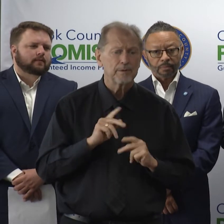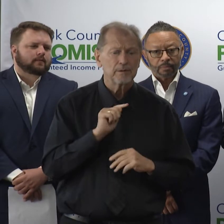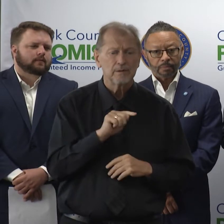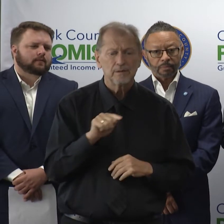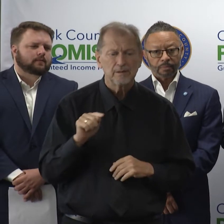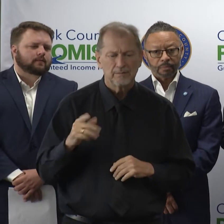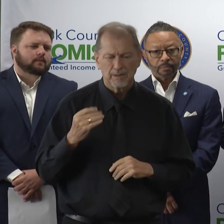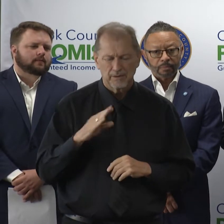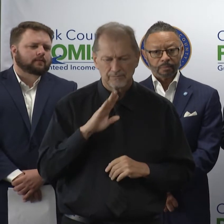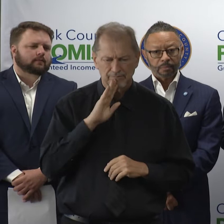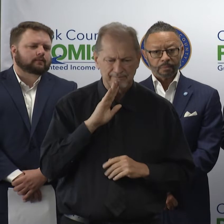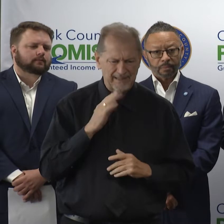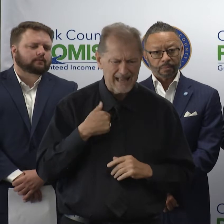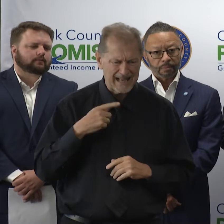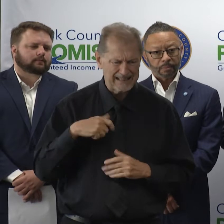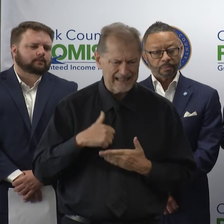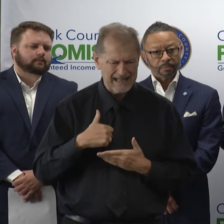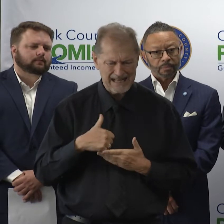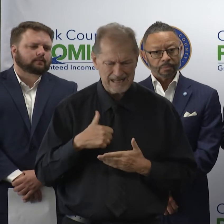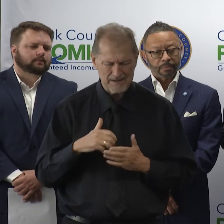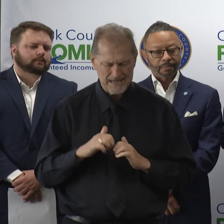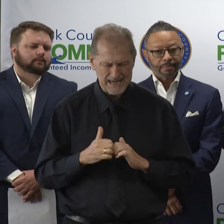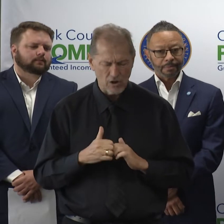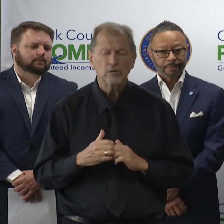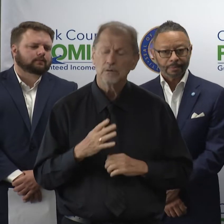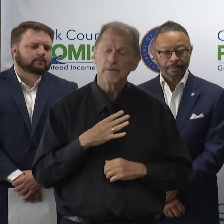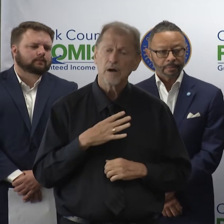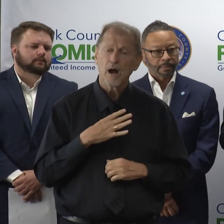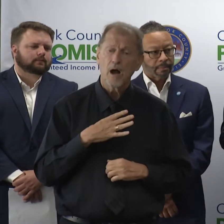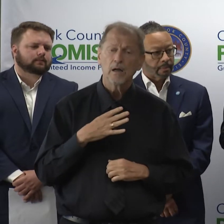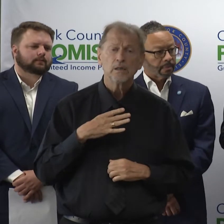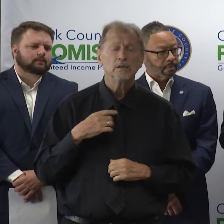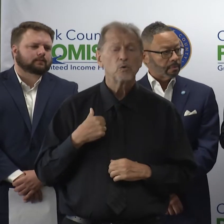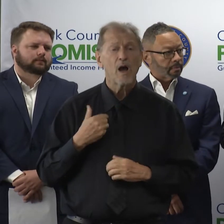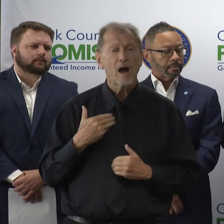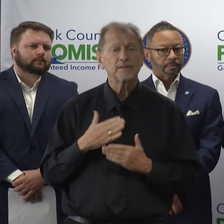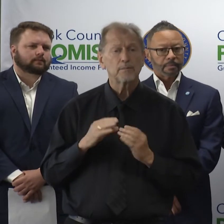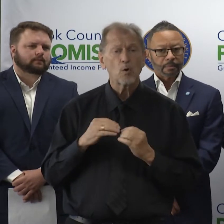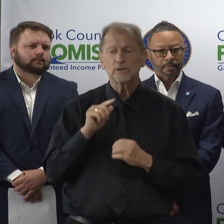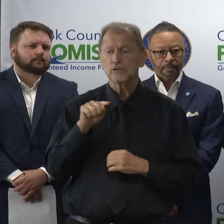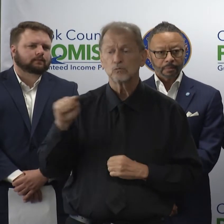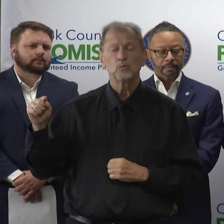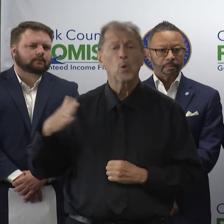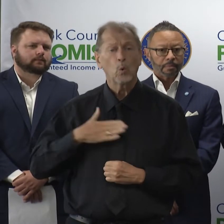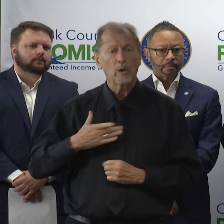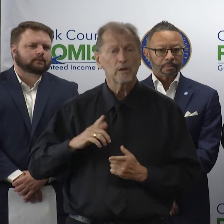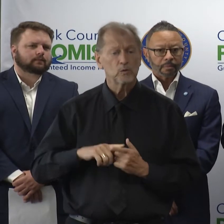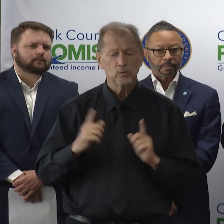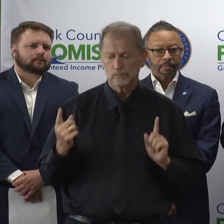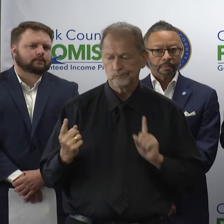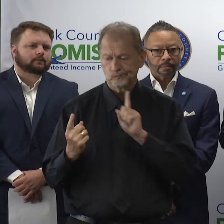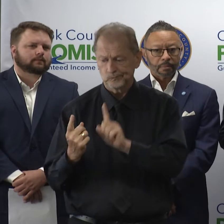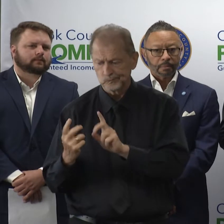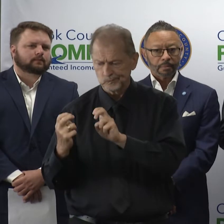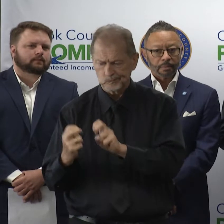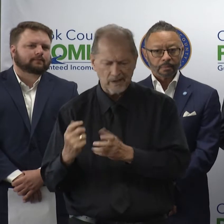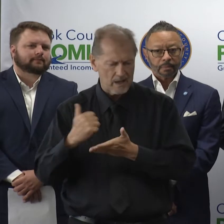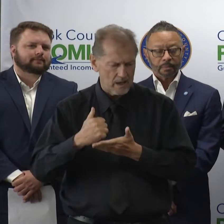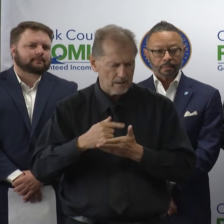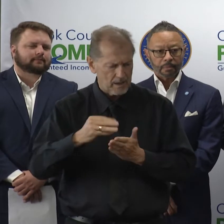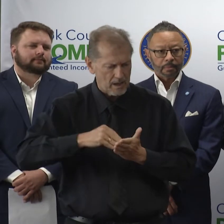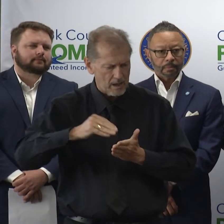some in-person assistance, so we have many partners that will be on the ground ready to assist